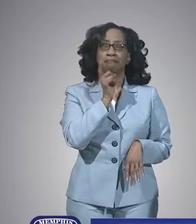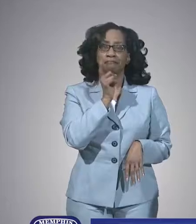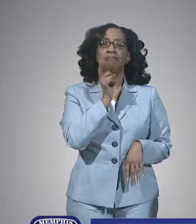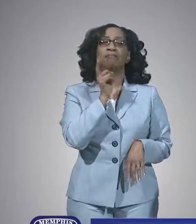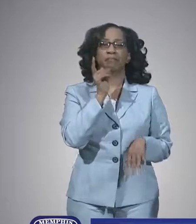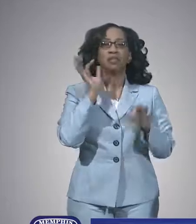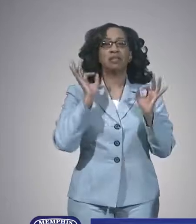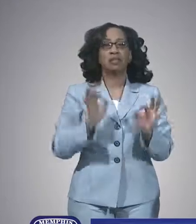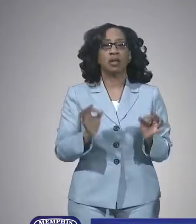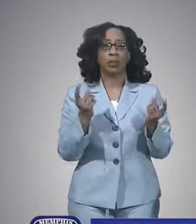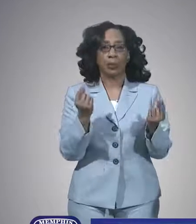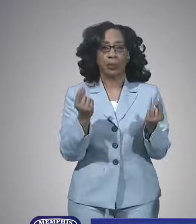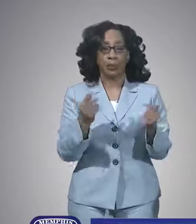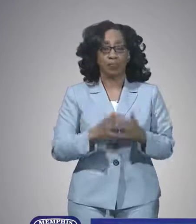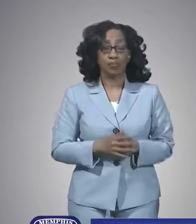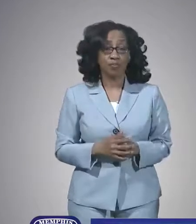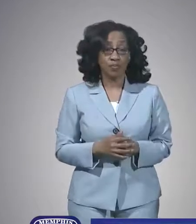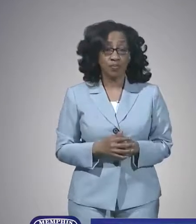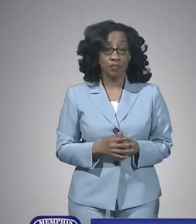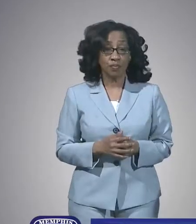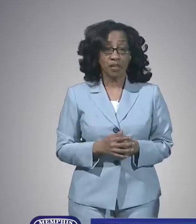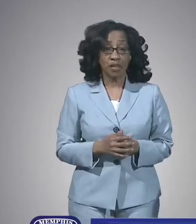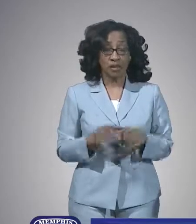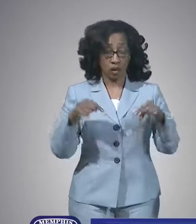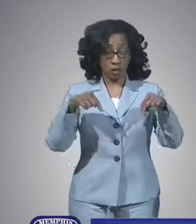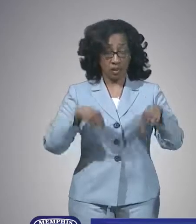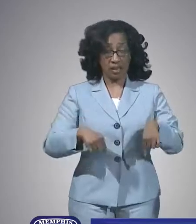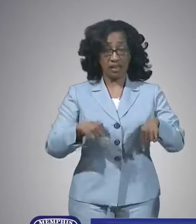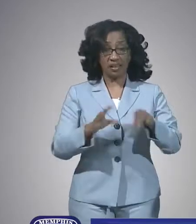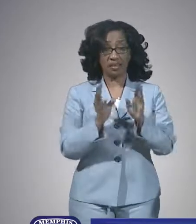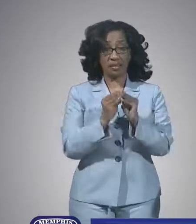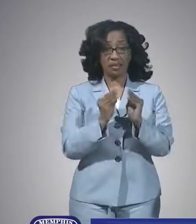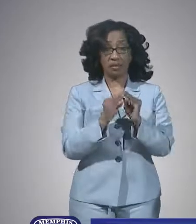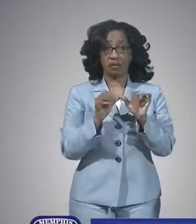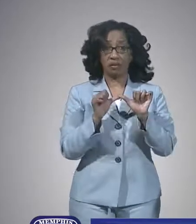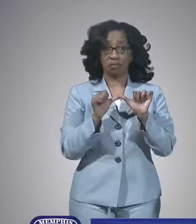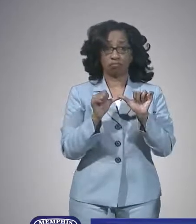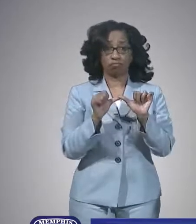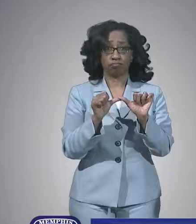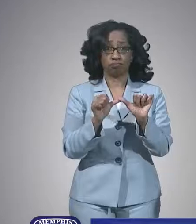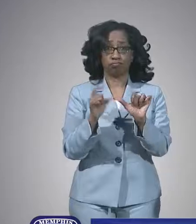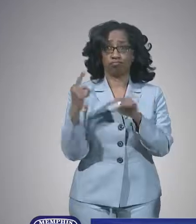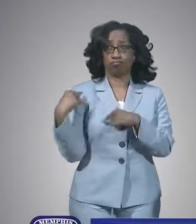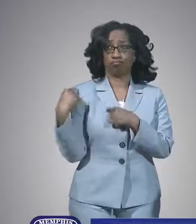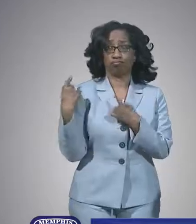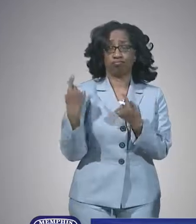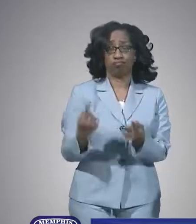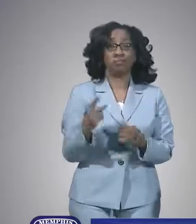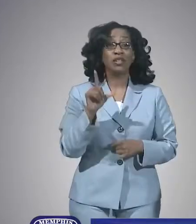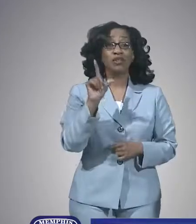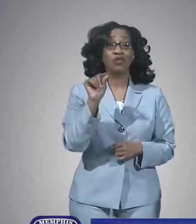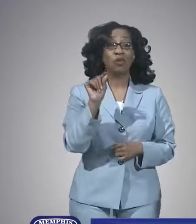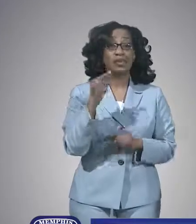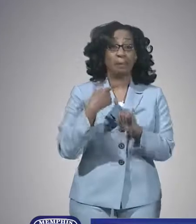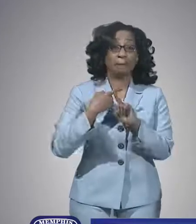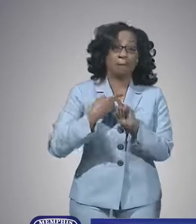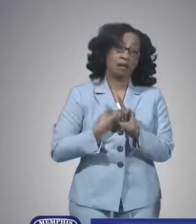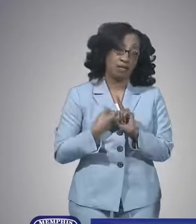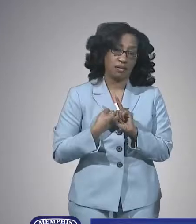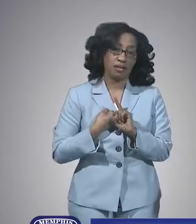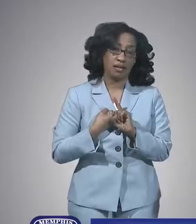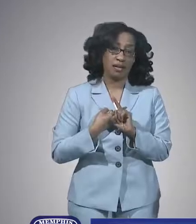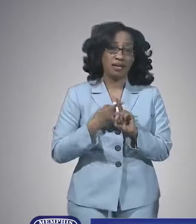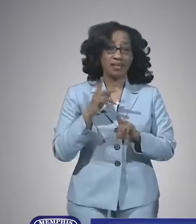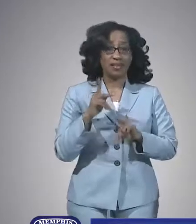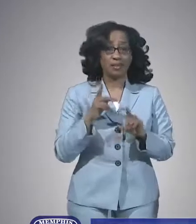going forward. This forum has been going on in some form for now 20 months. The public gets